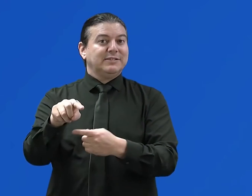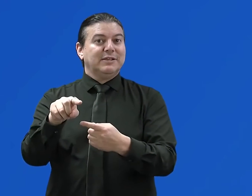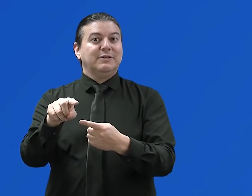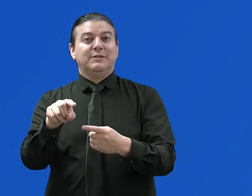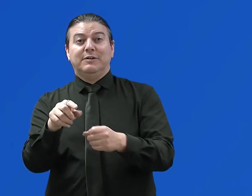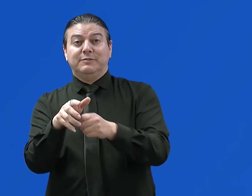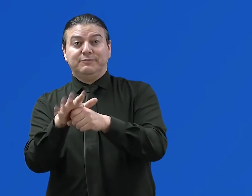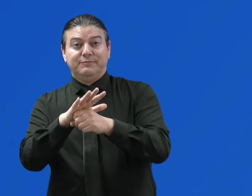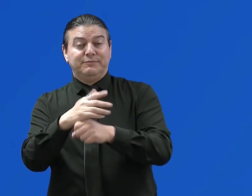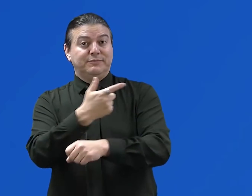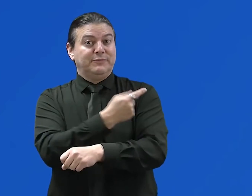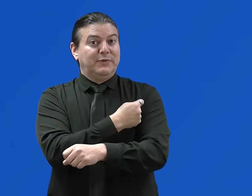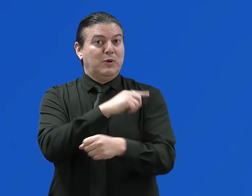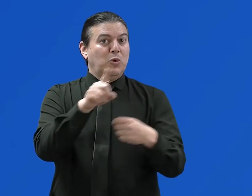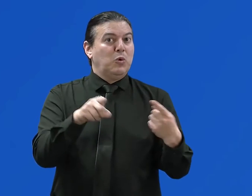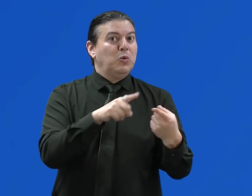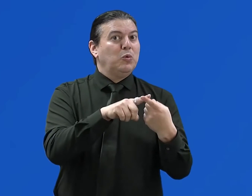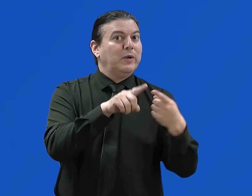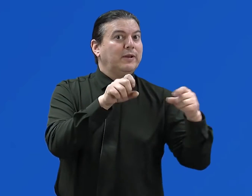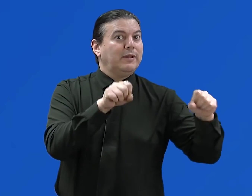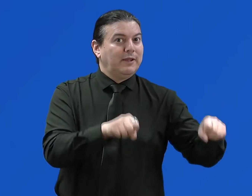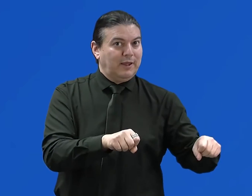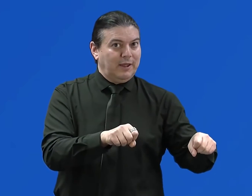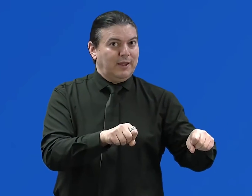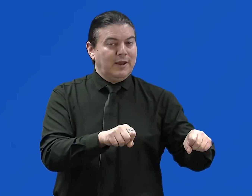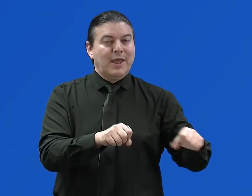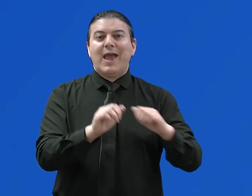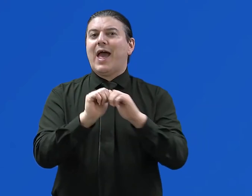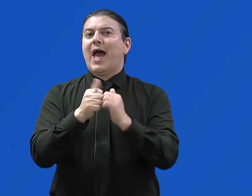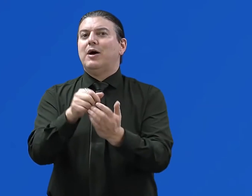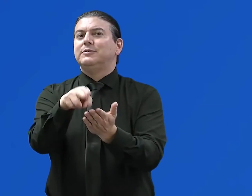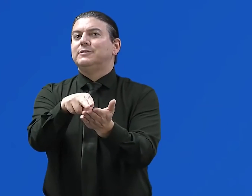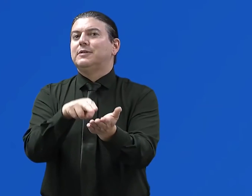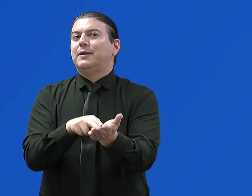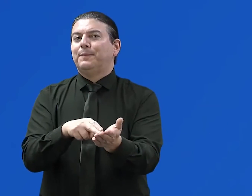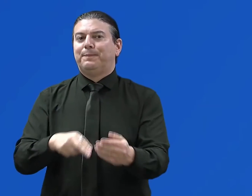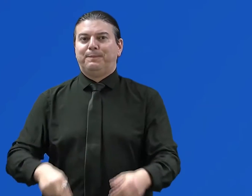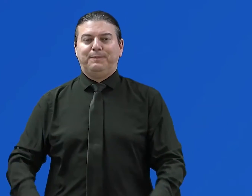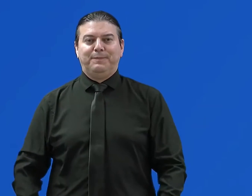will be available to you and how to sign up for an appointment to be vaccinated.